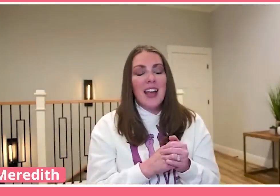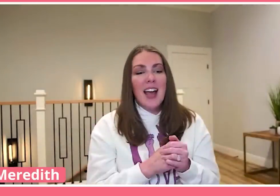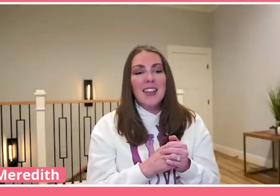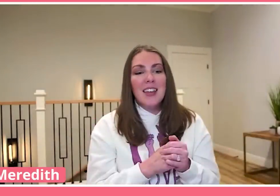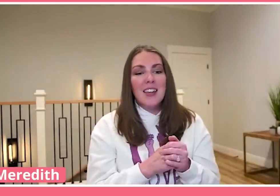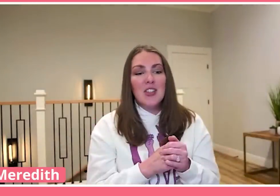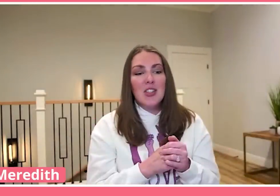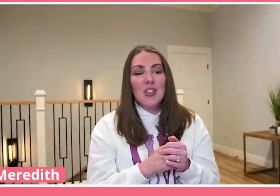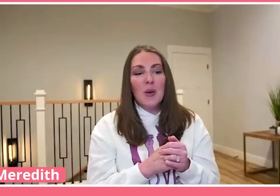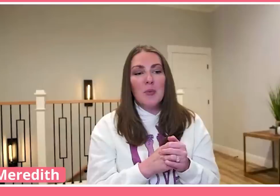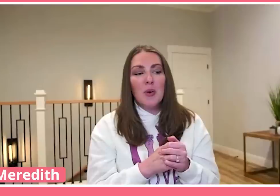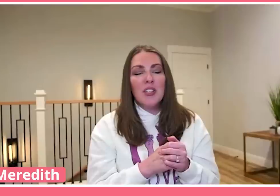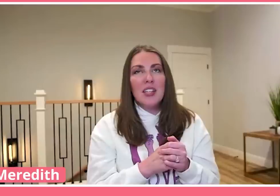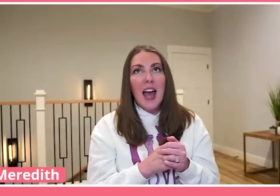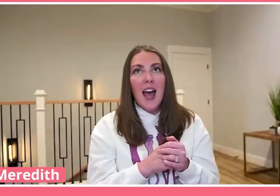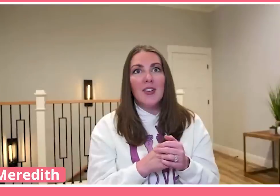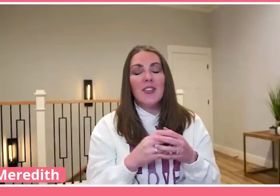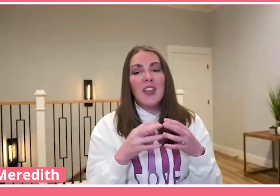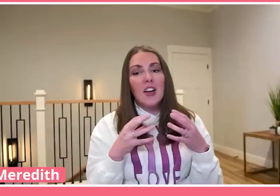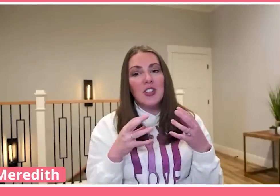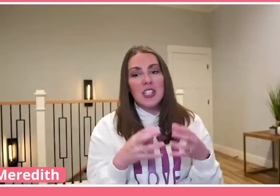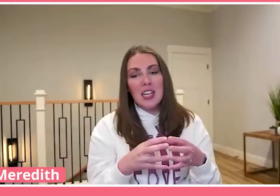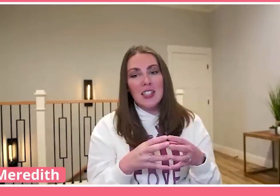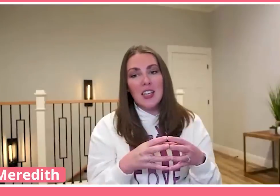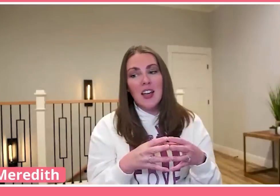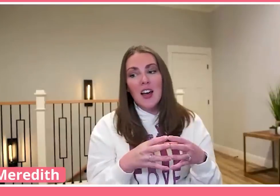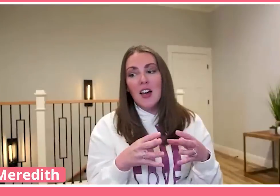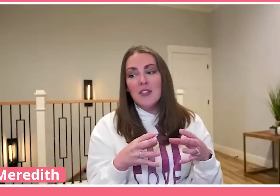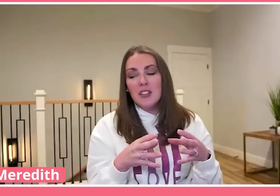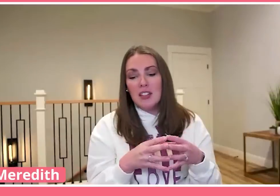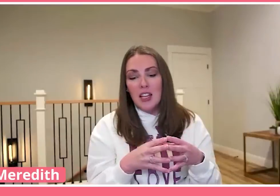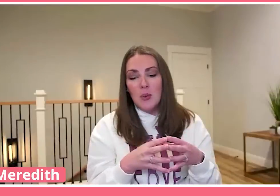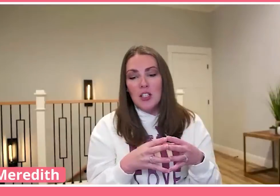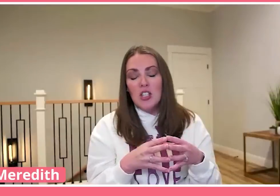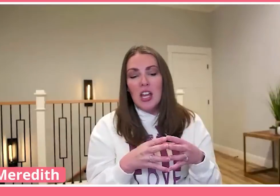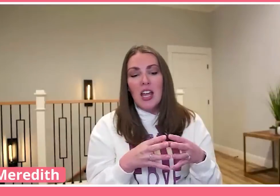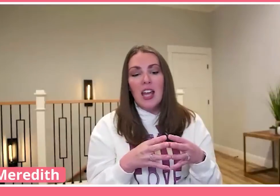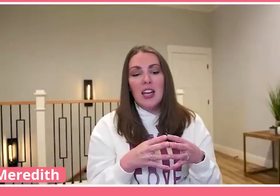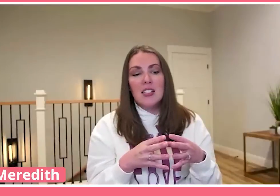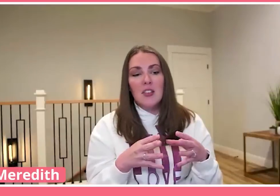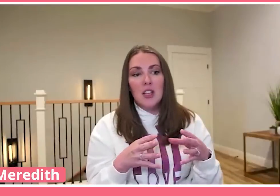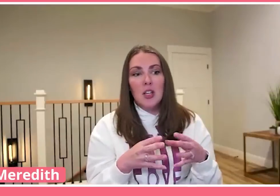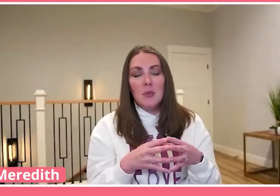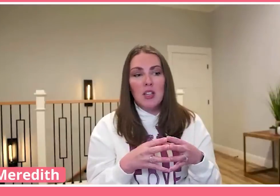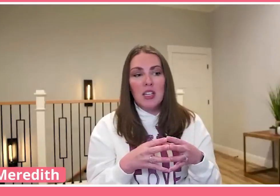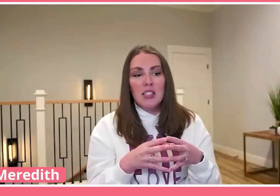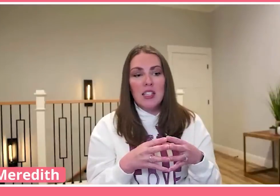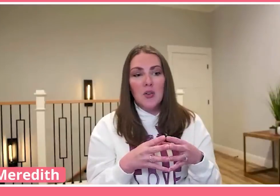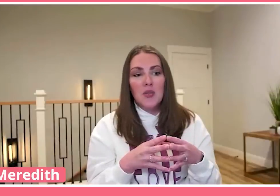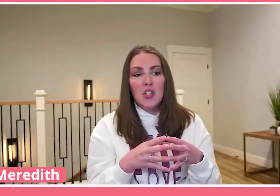think it's just so important to have the understanding of the language and of the community itself to